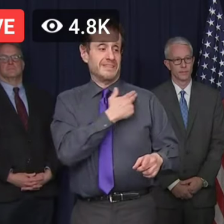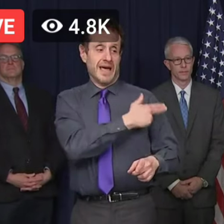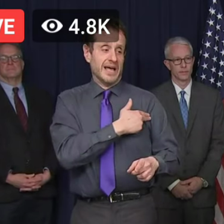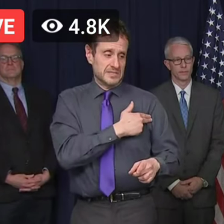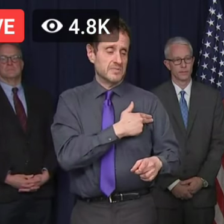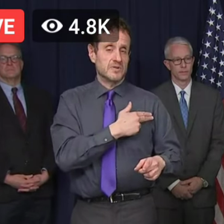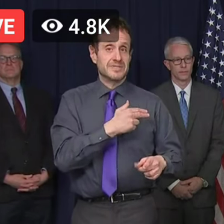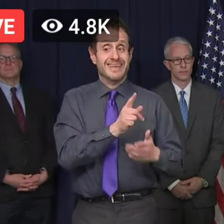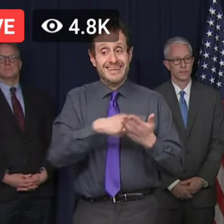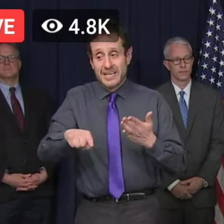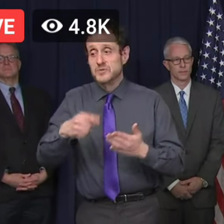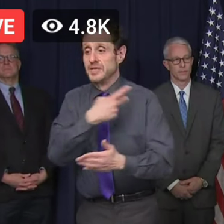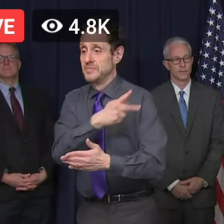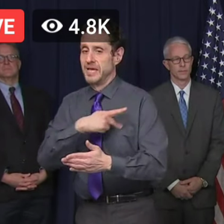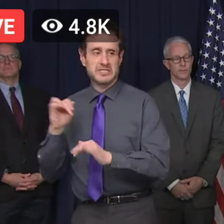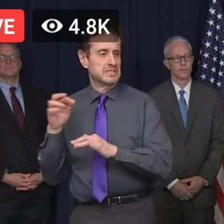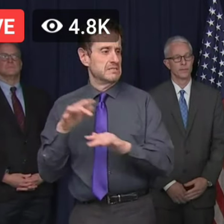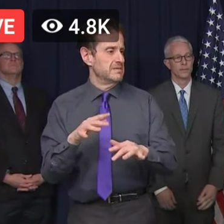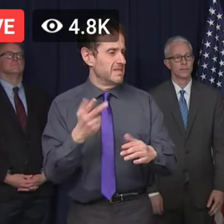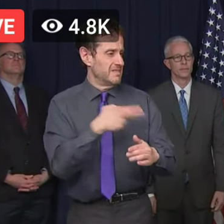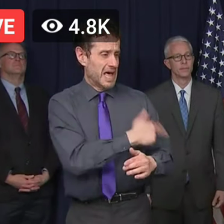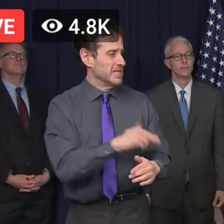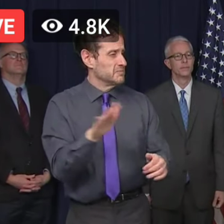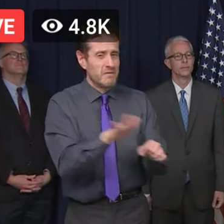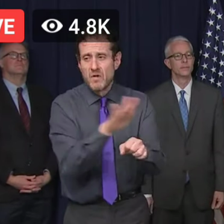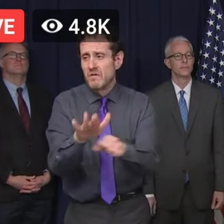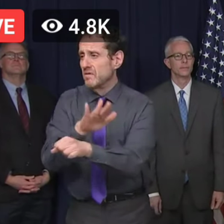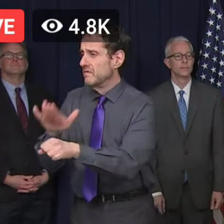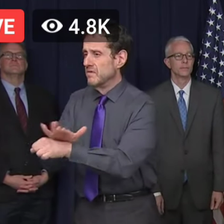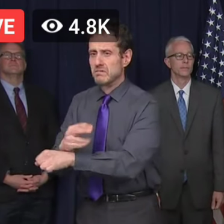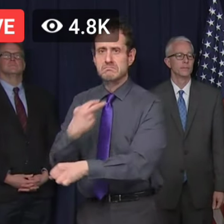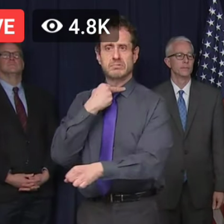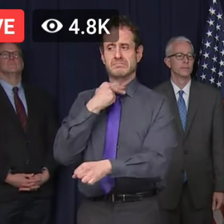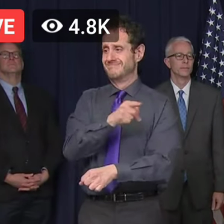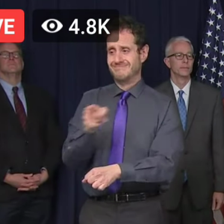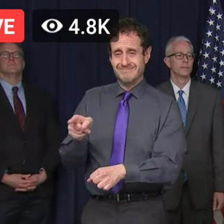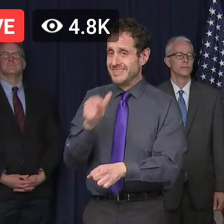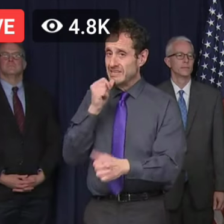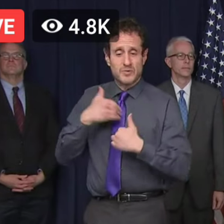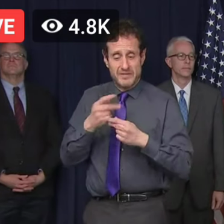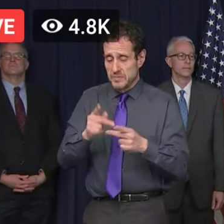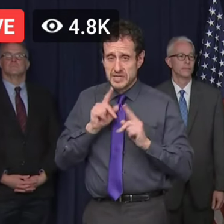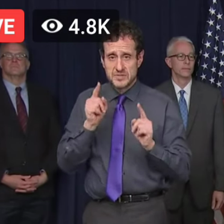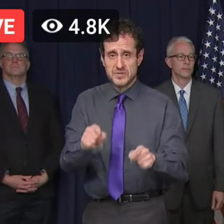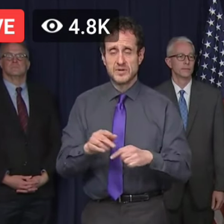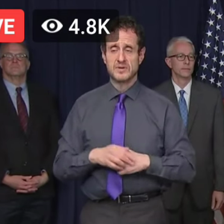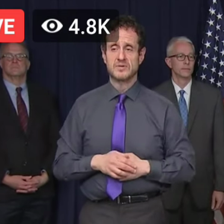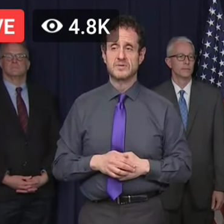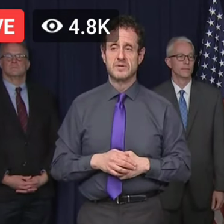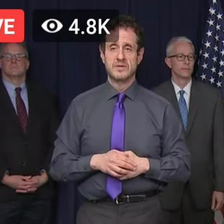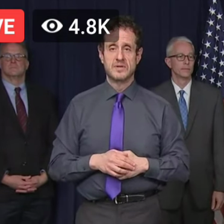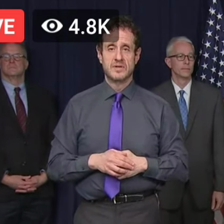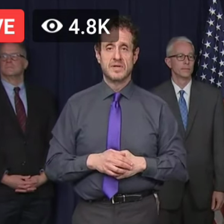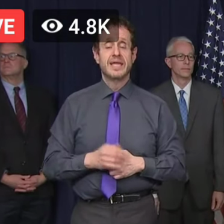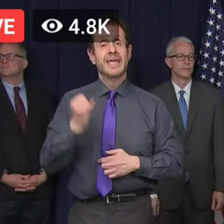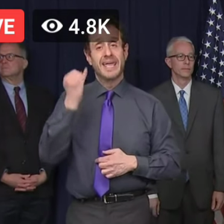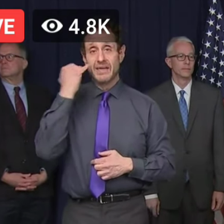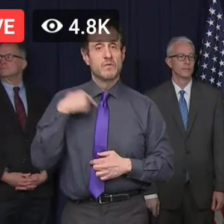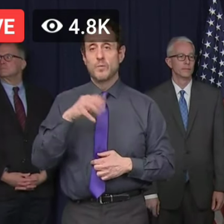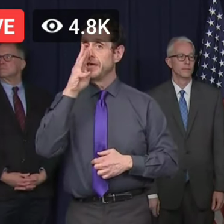even completely locked down. I think a healthy and optimistic. I want to say San Francisco. We'll doom the